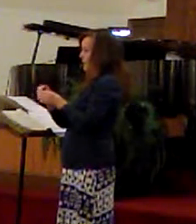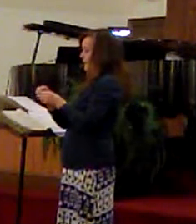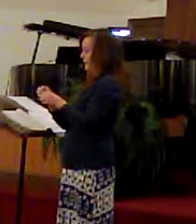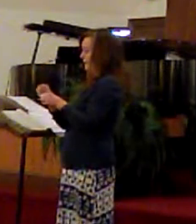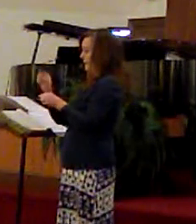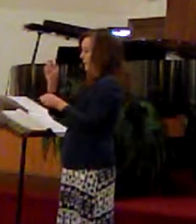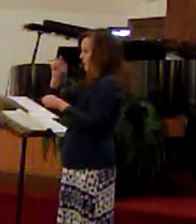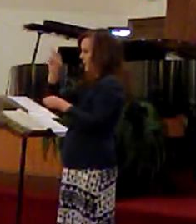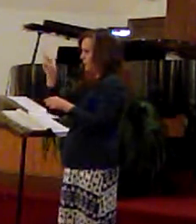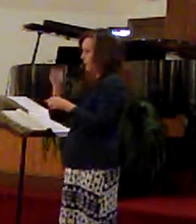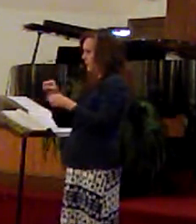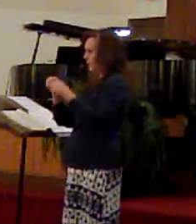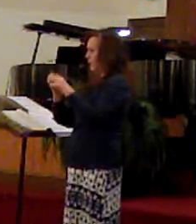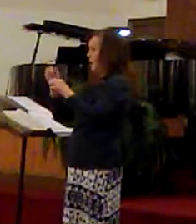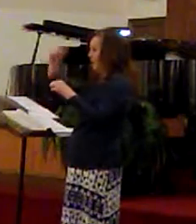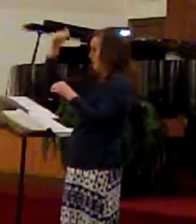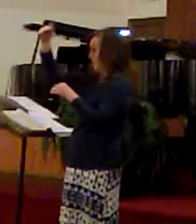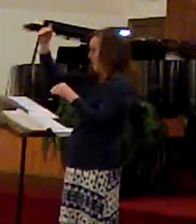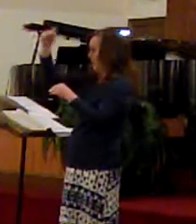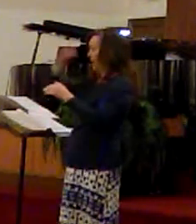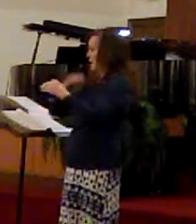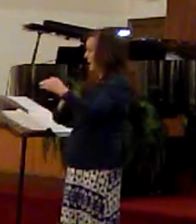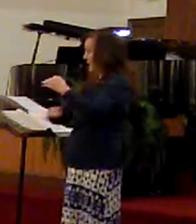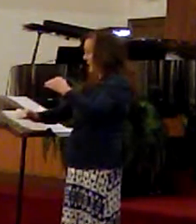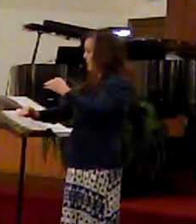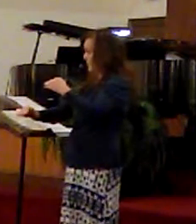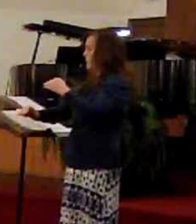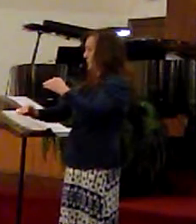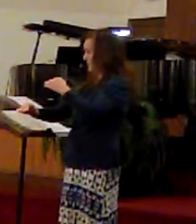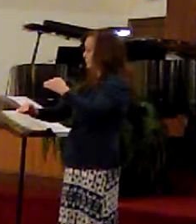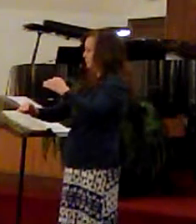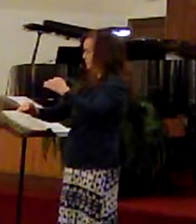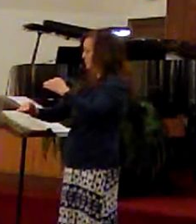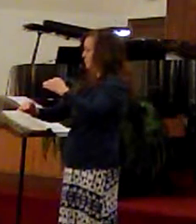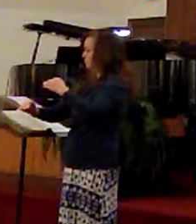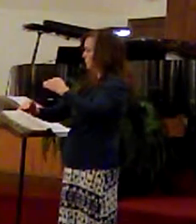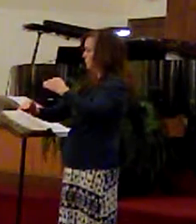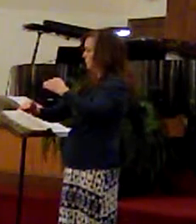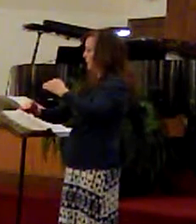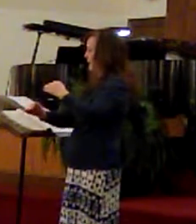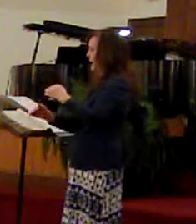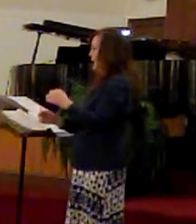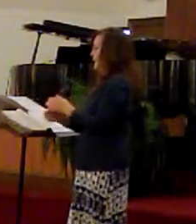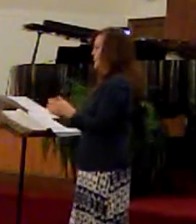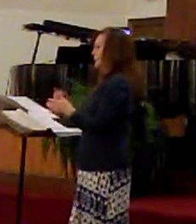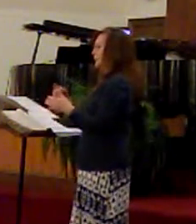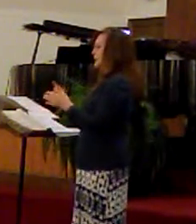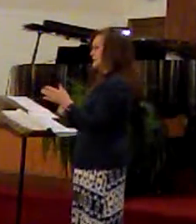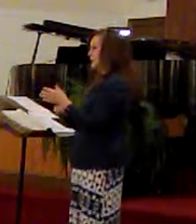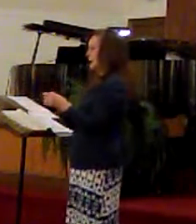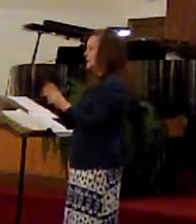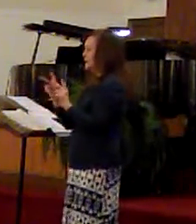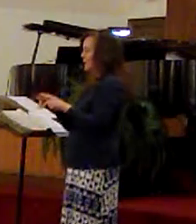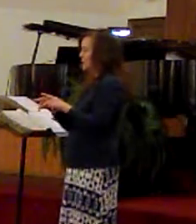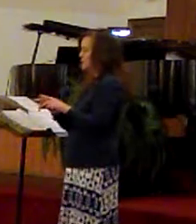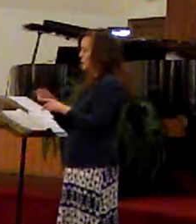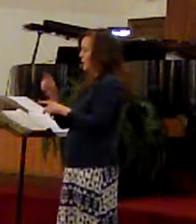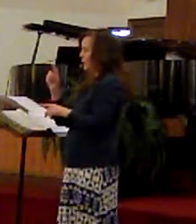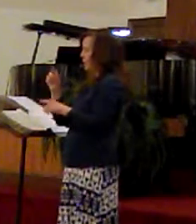the Bible is saying. That's right. There's so many people today that take one verse and they pull it out and then